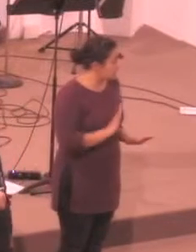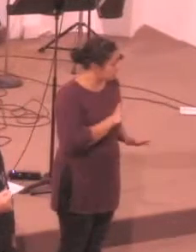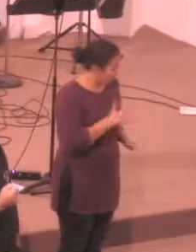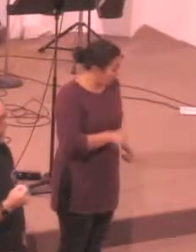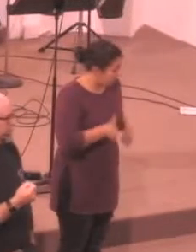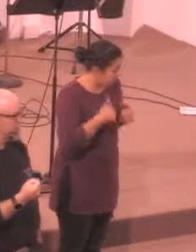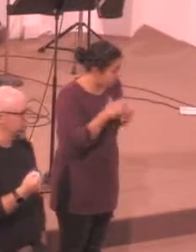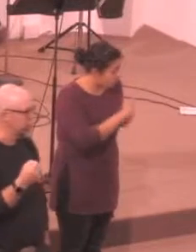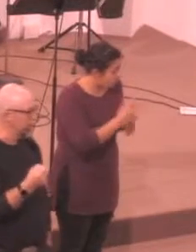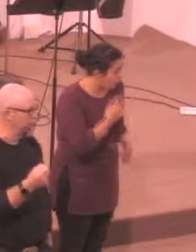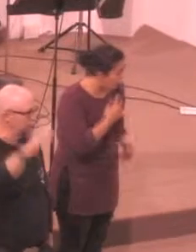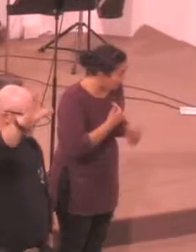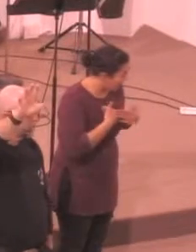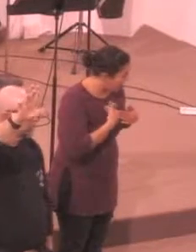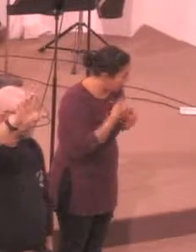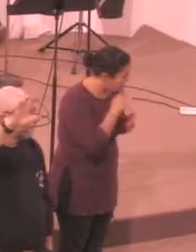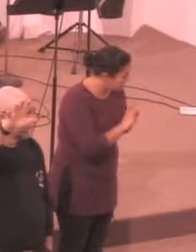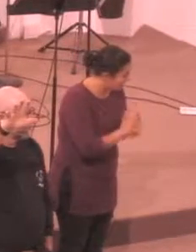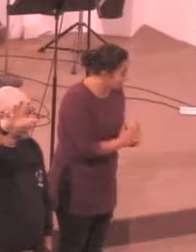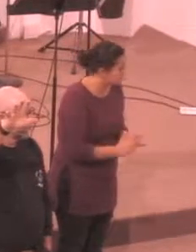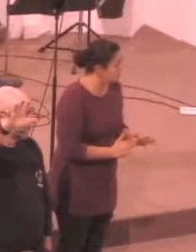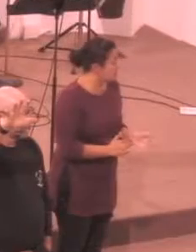heart, you've pretty much got it whipped.